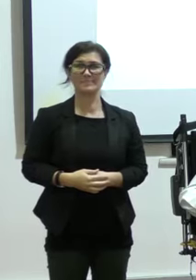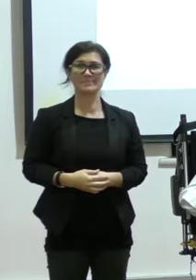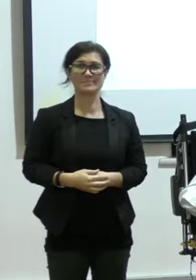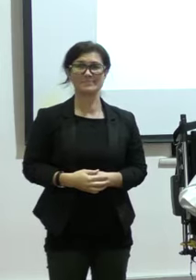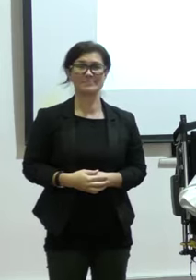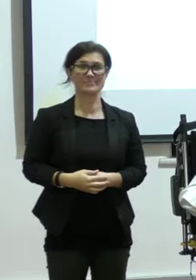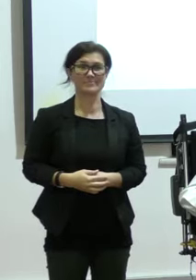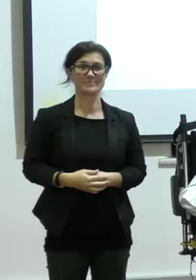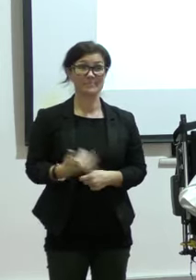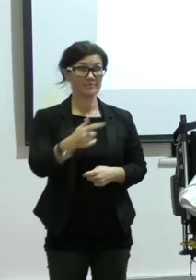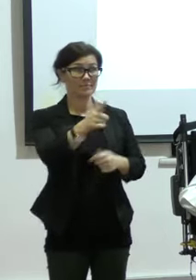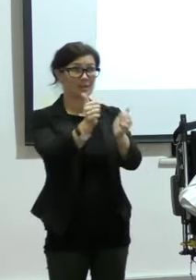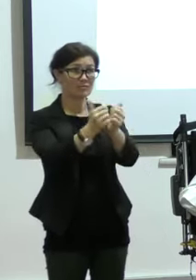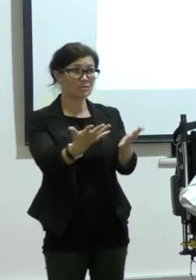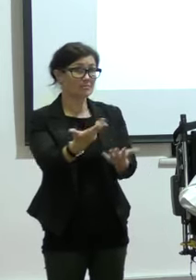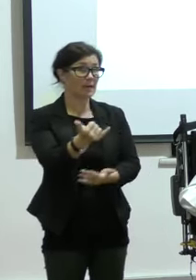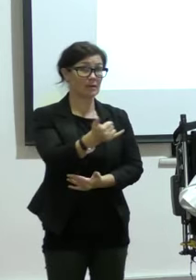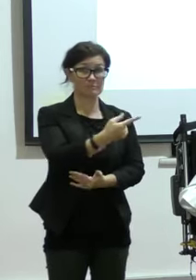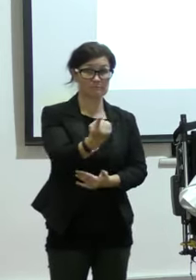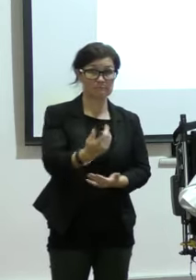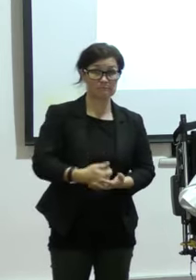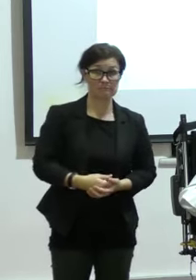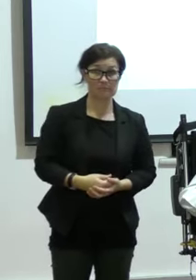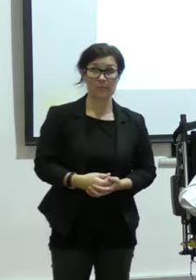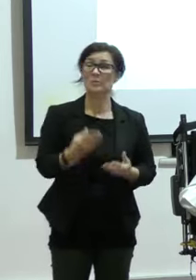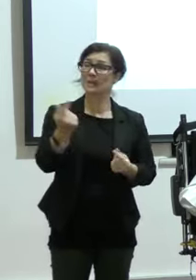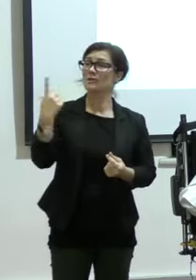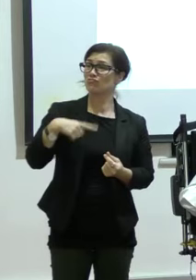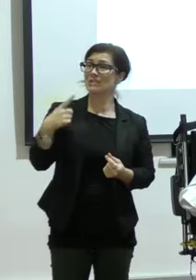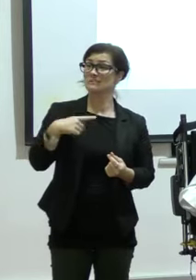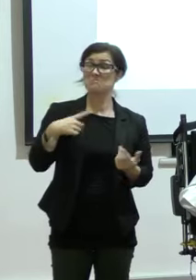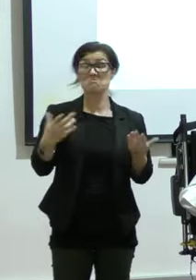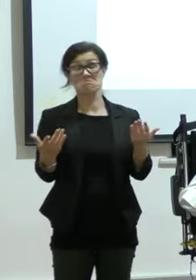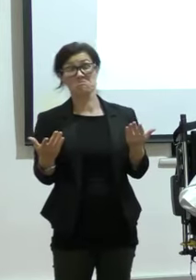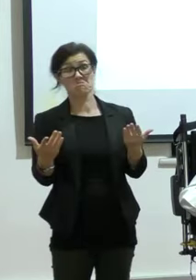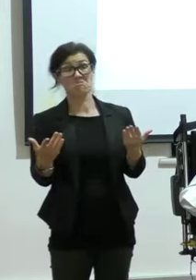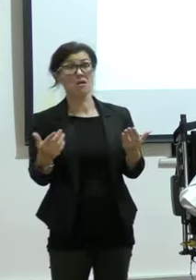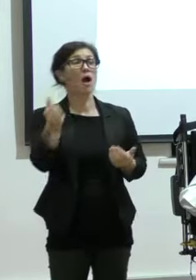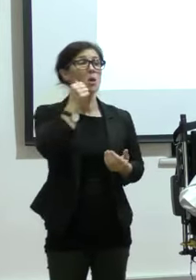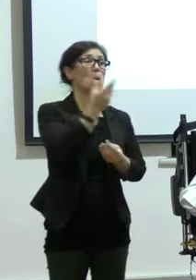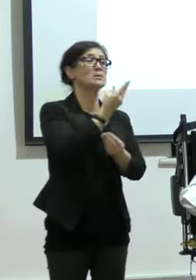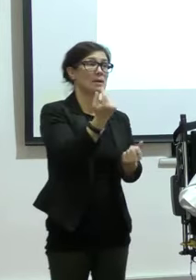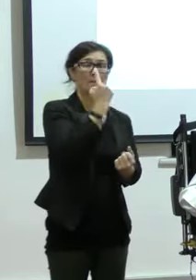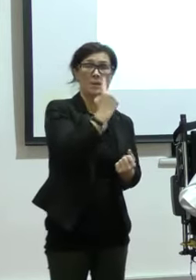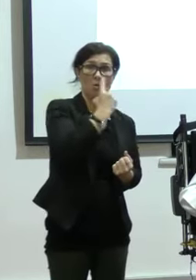So you might disagree, and there are some reasons why. I know of people who